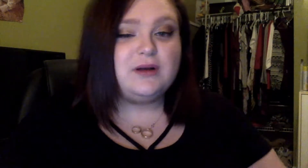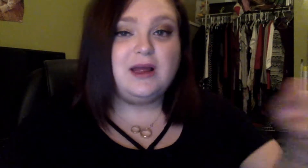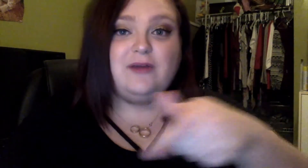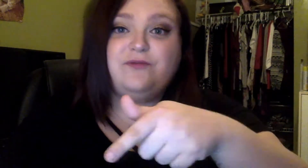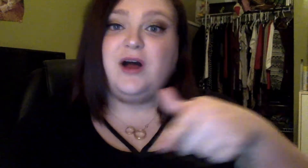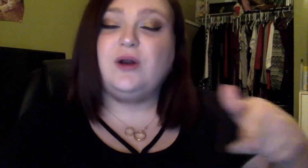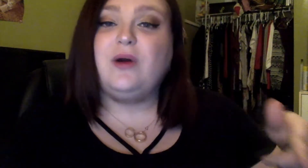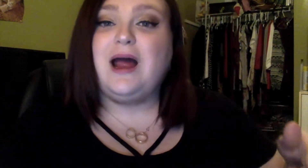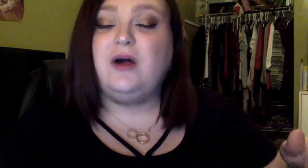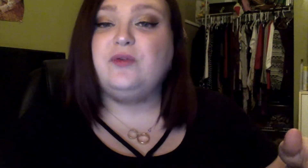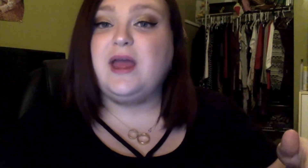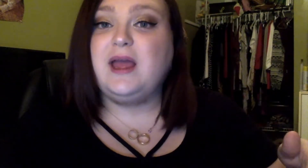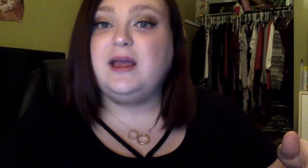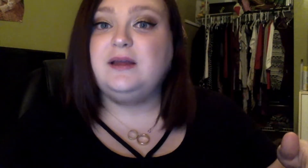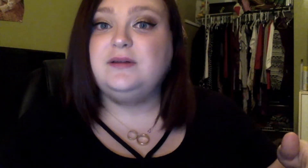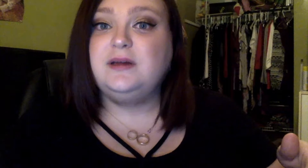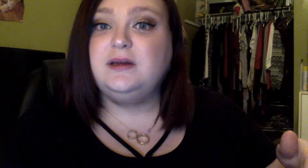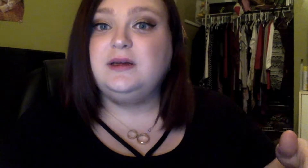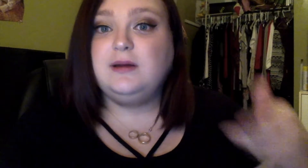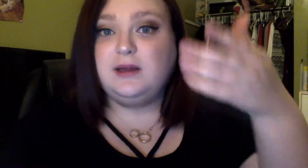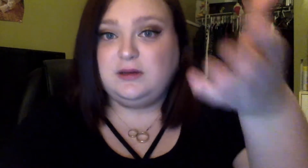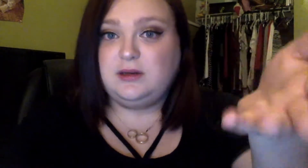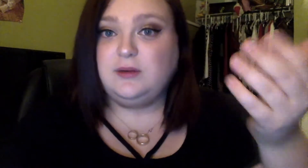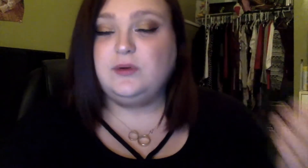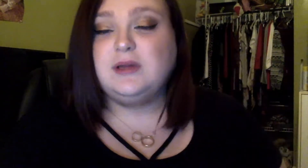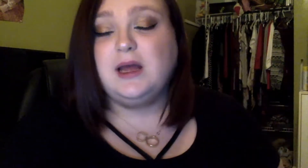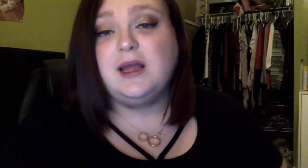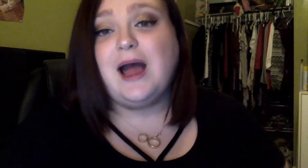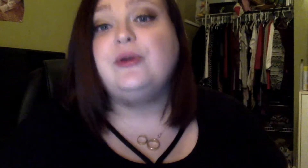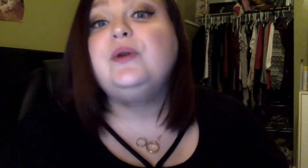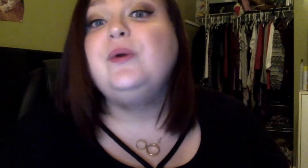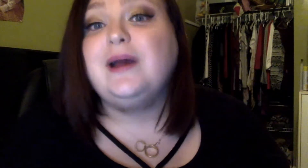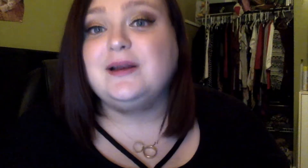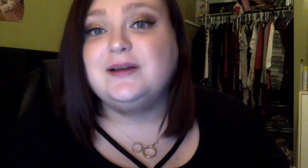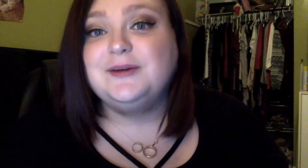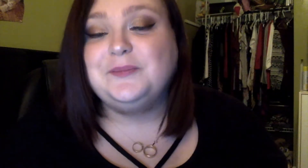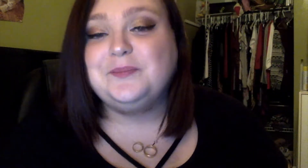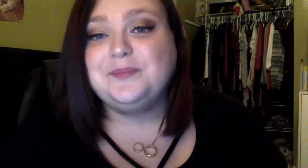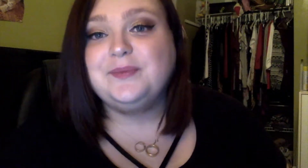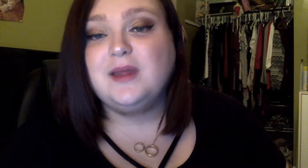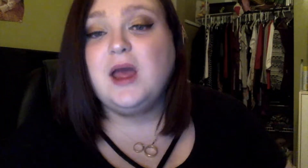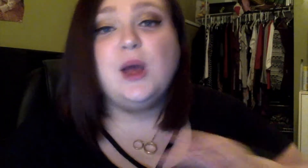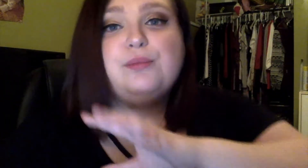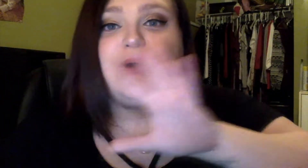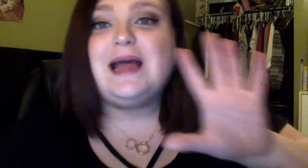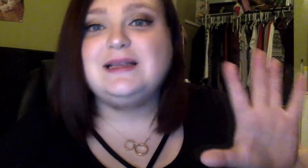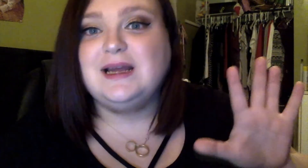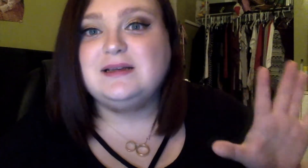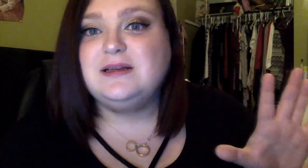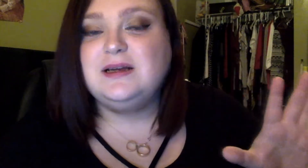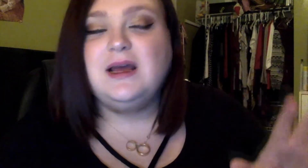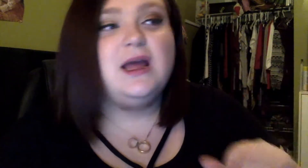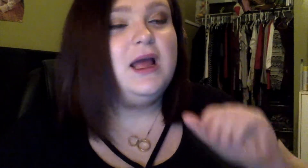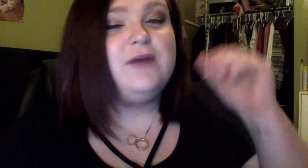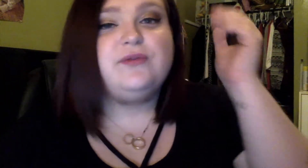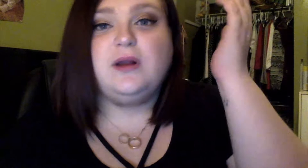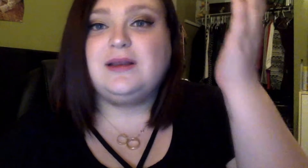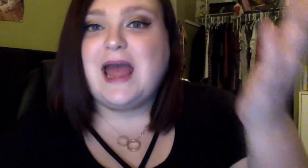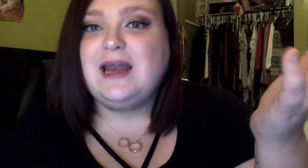and follow how they will tell you how to do it. Practice. If standing in